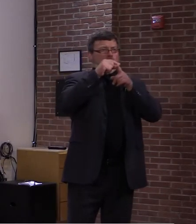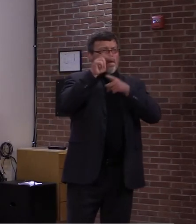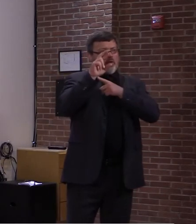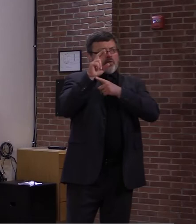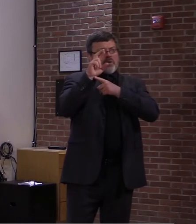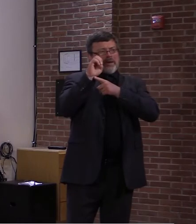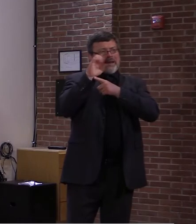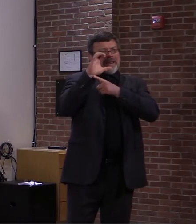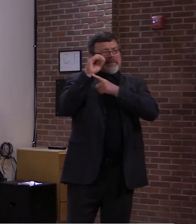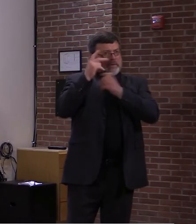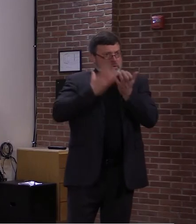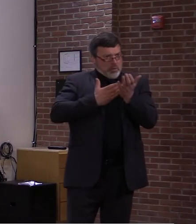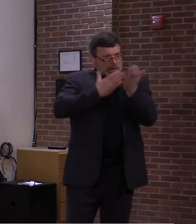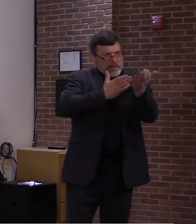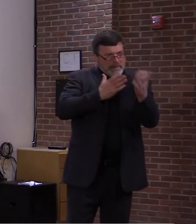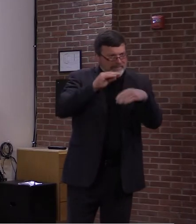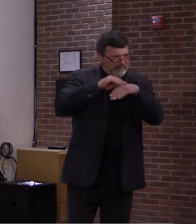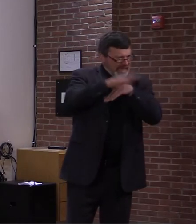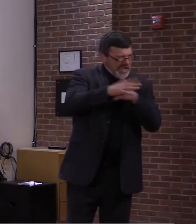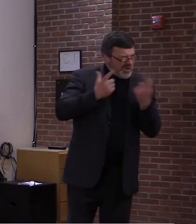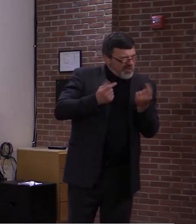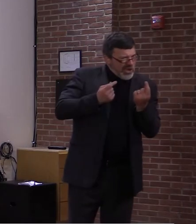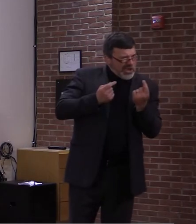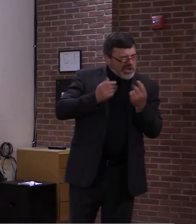behaviors people should take in public?